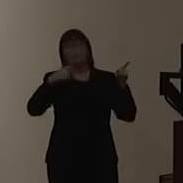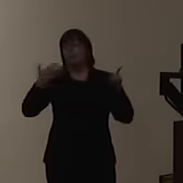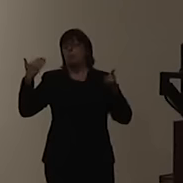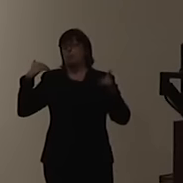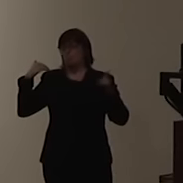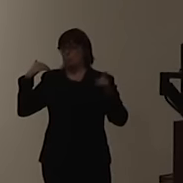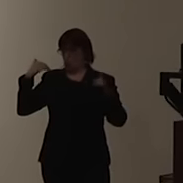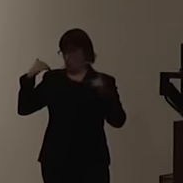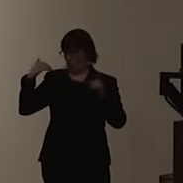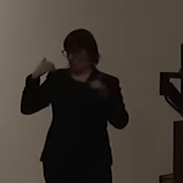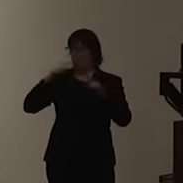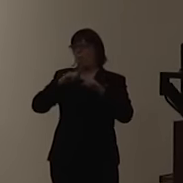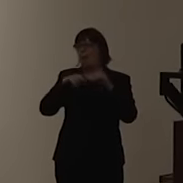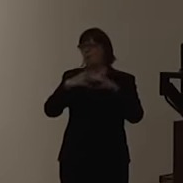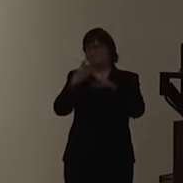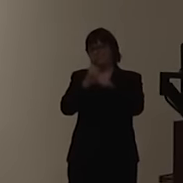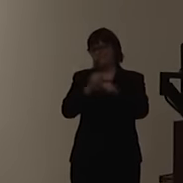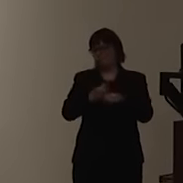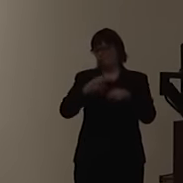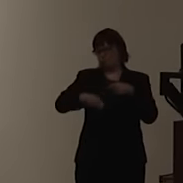up because